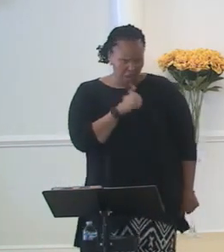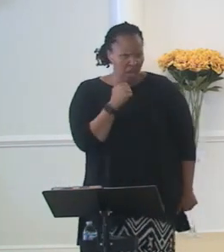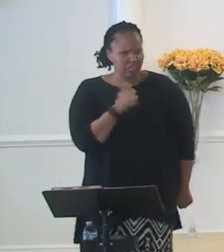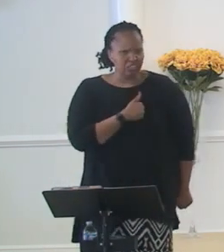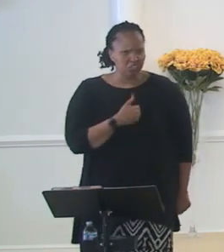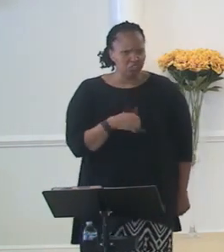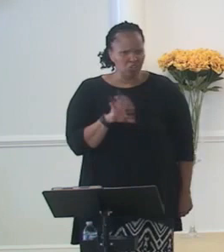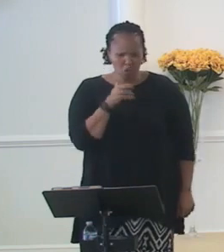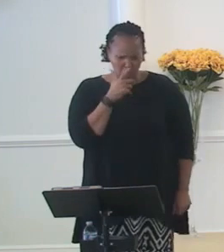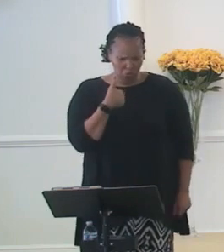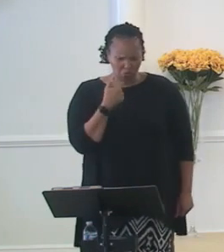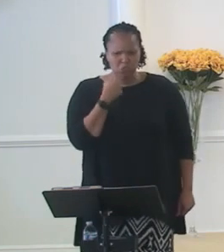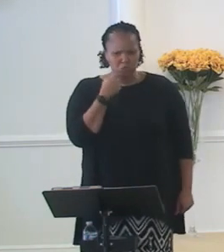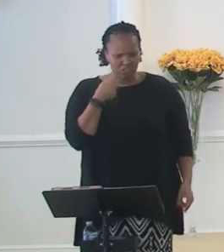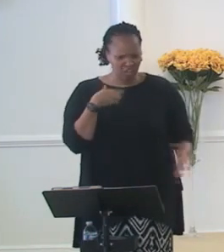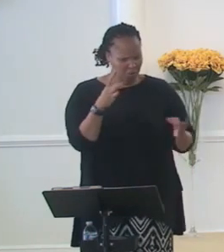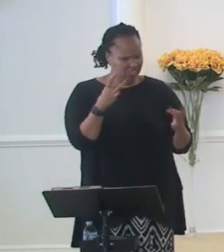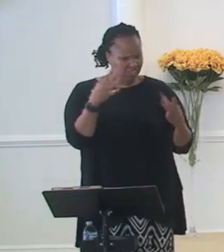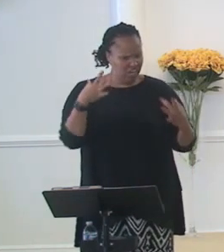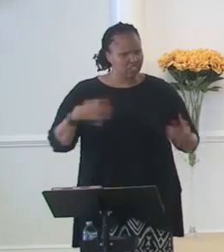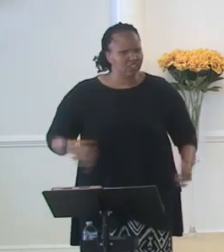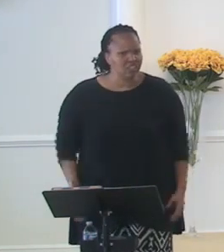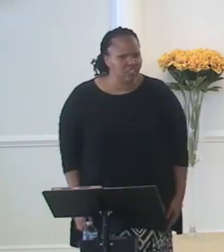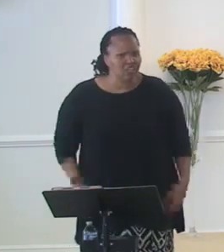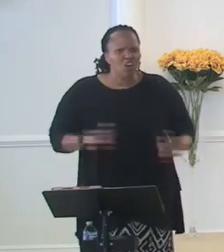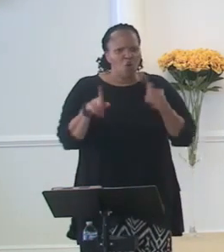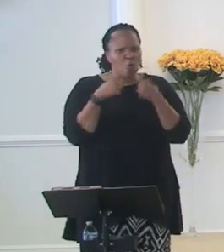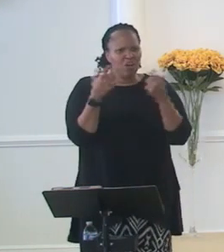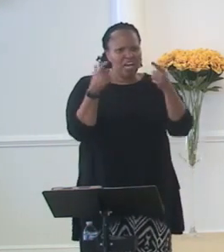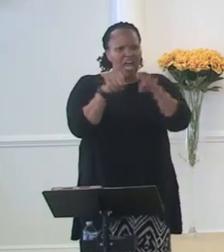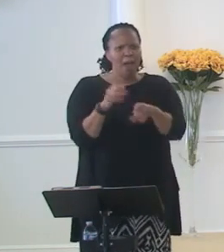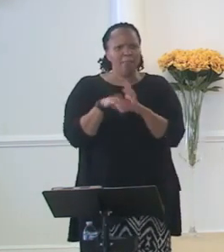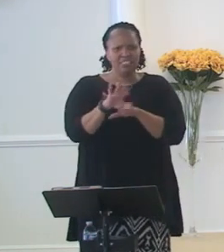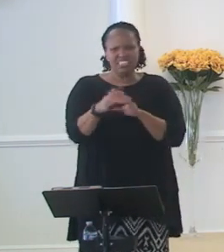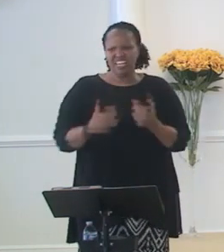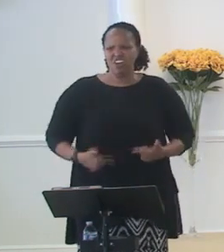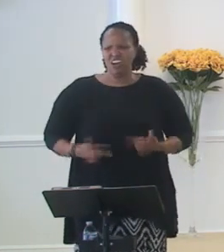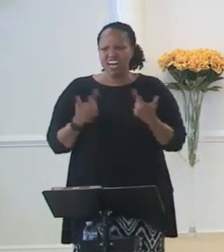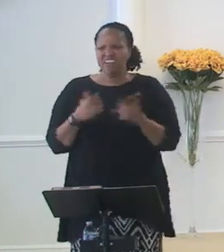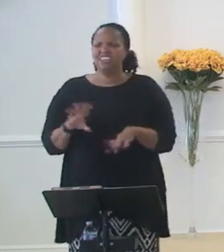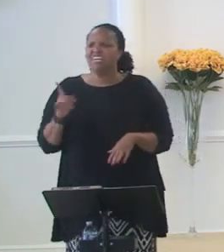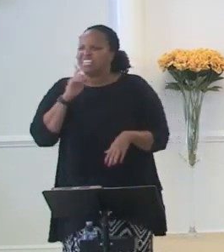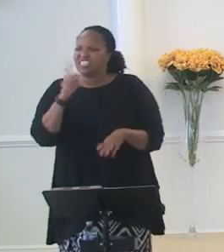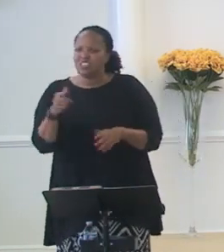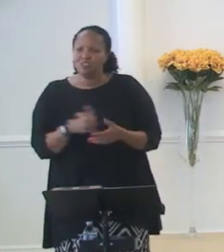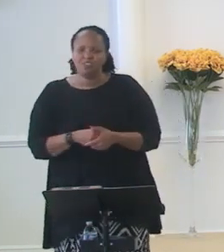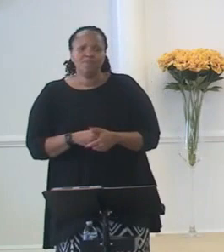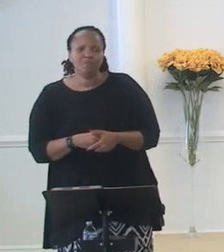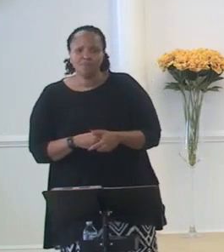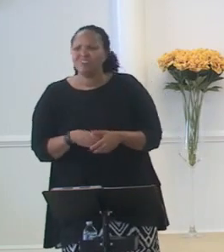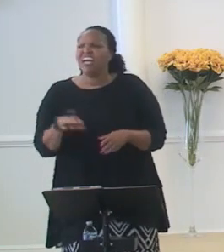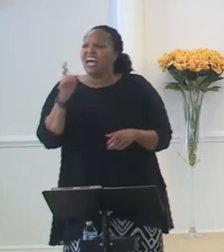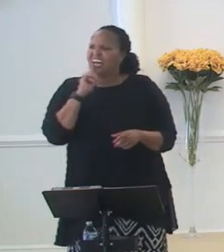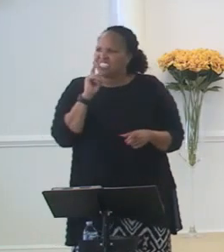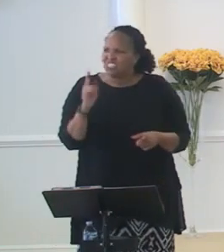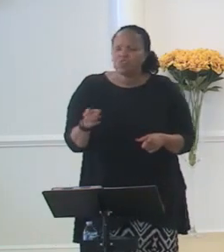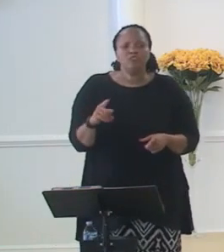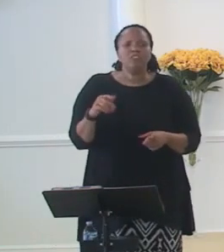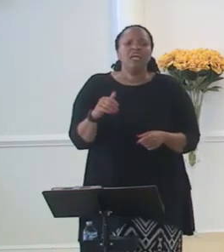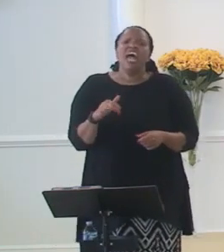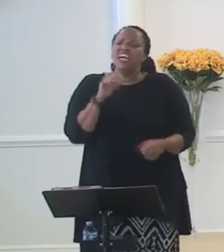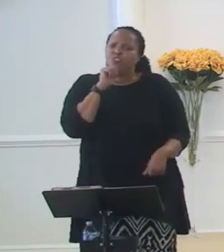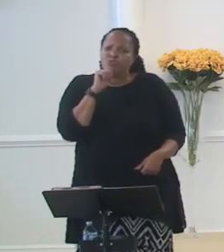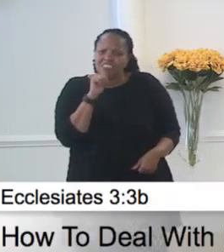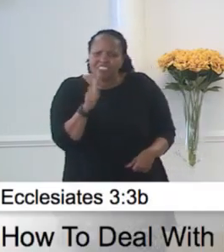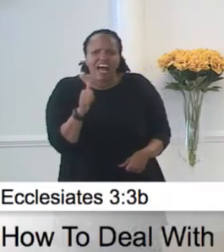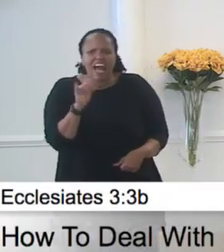I was nasty? When it comes in your life, it intrudes. It intrudes when denial is